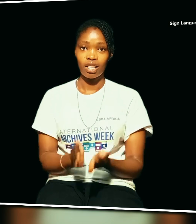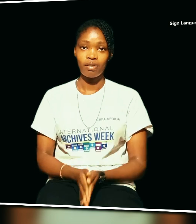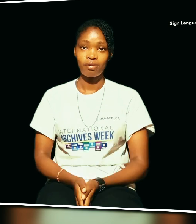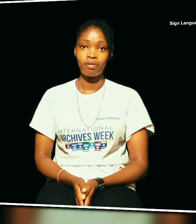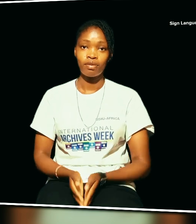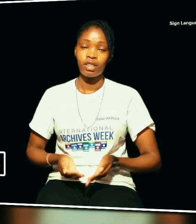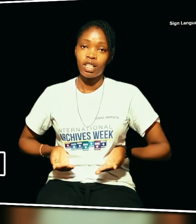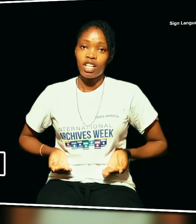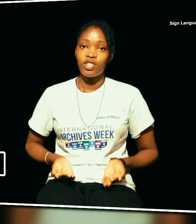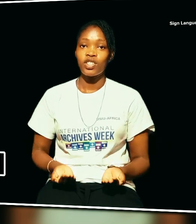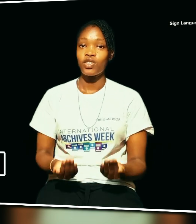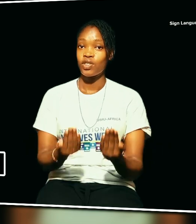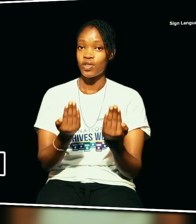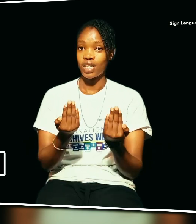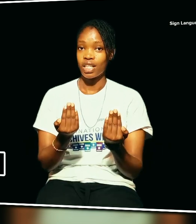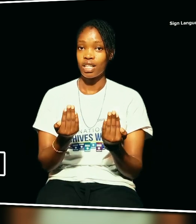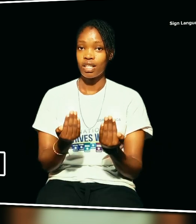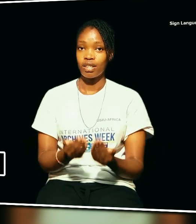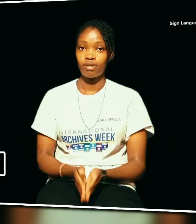twin,